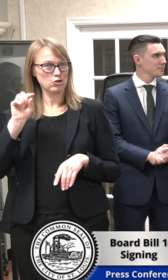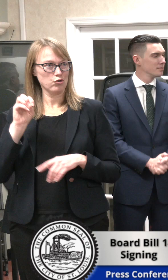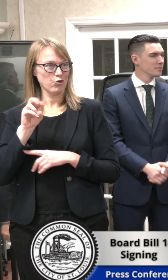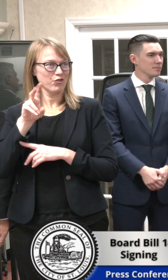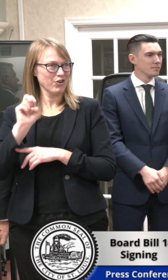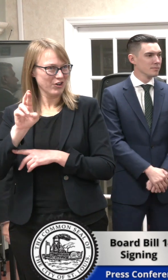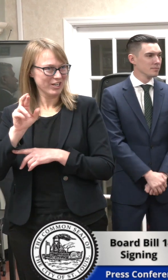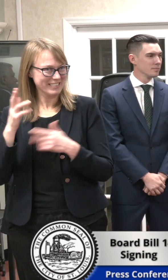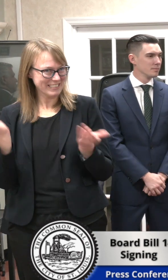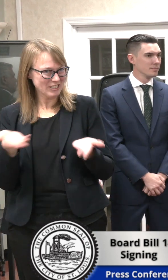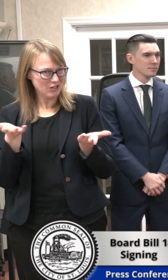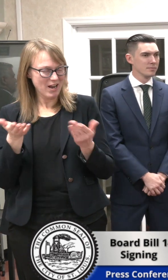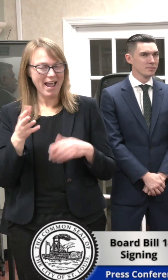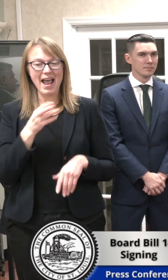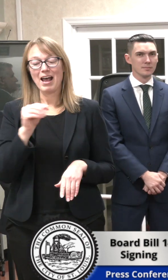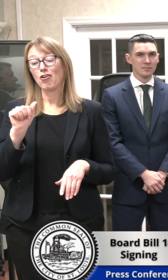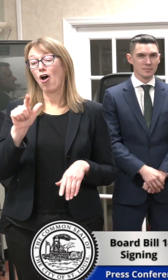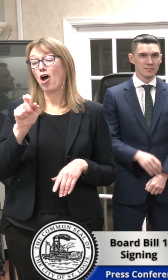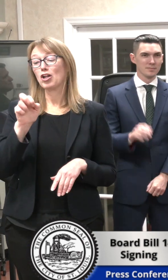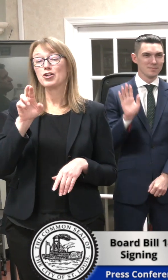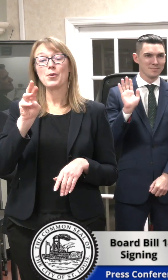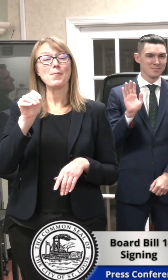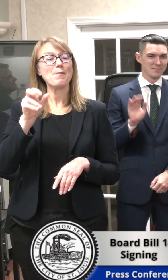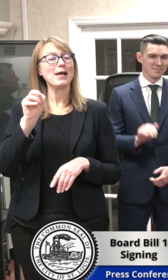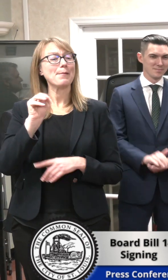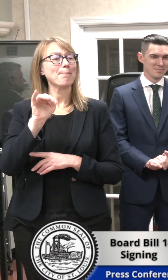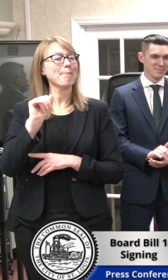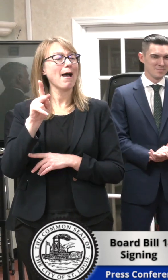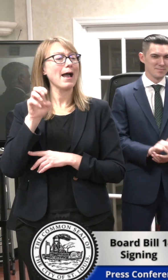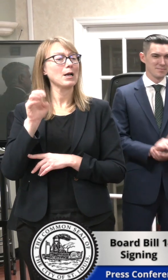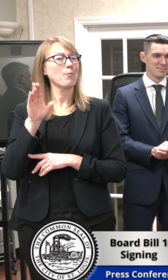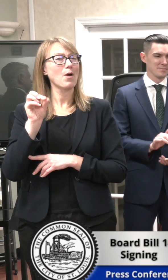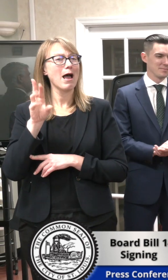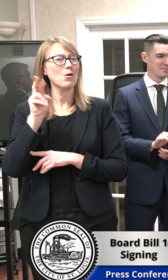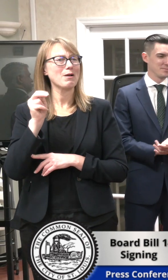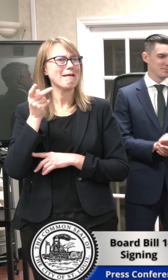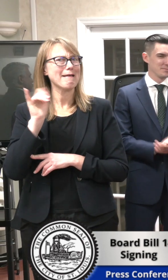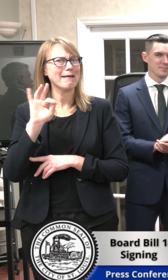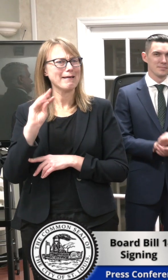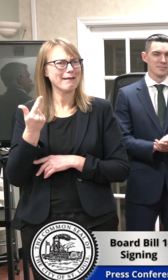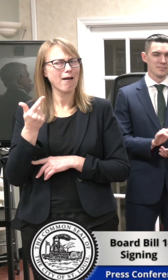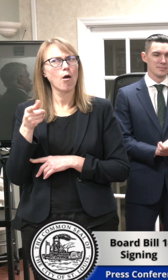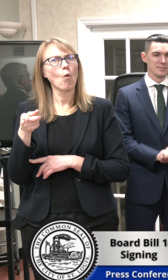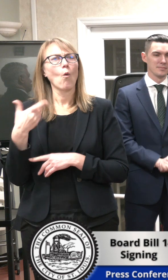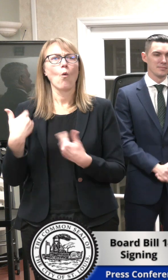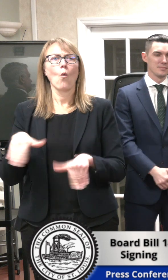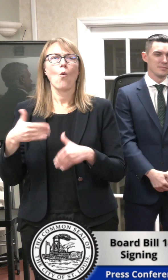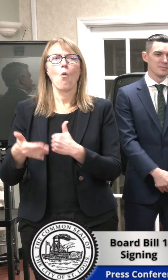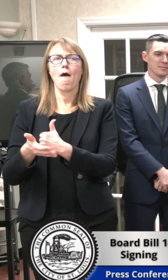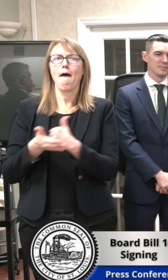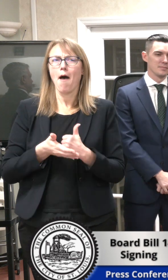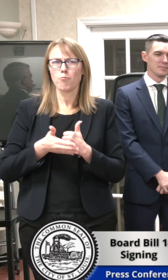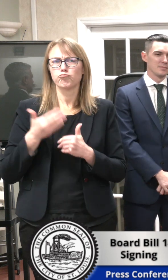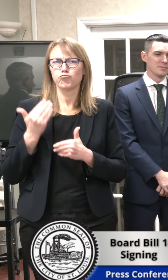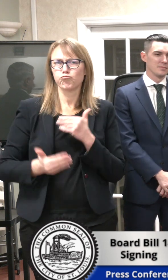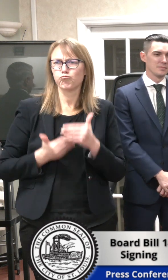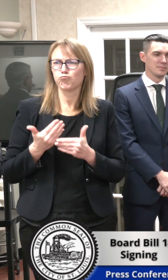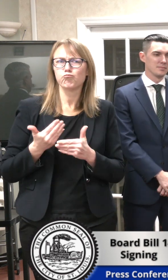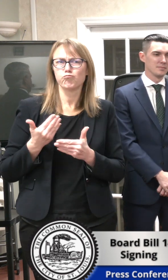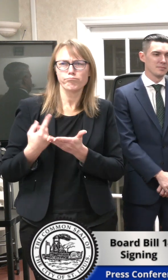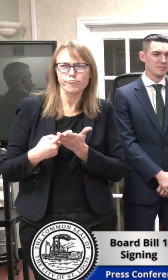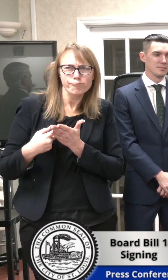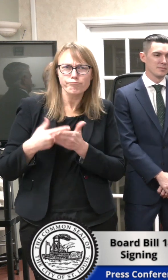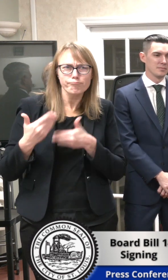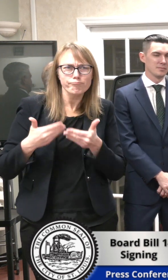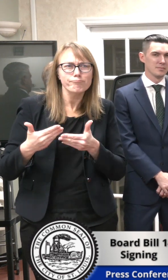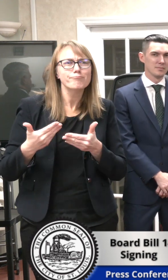And also, Alderman Mike Browning is joining us today. He was very helpful with us as well. And last but not least, thank